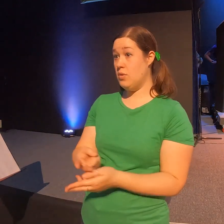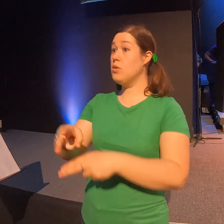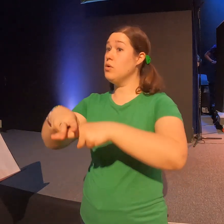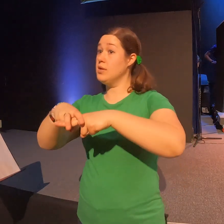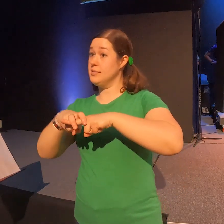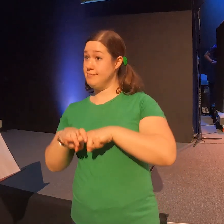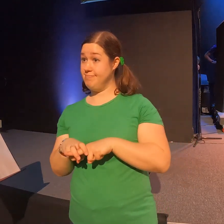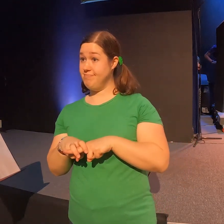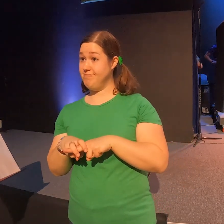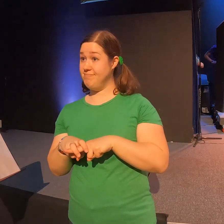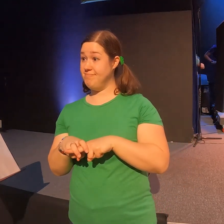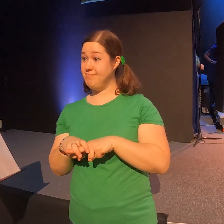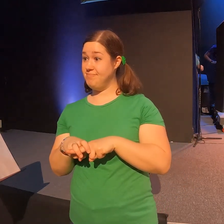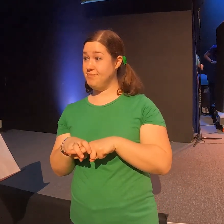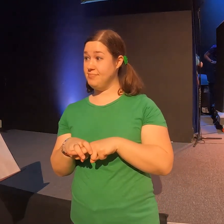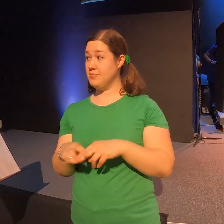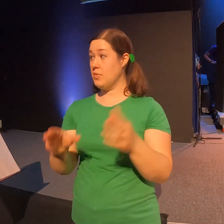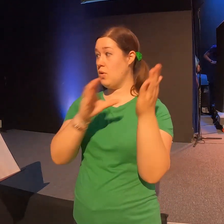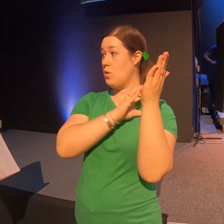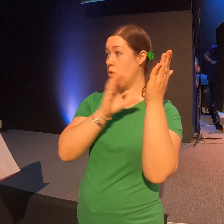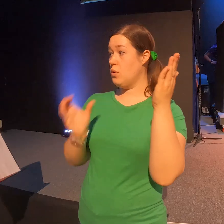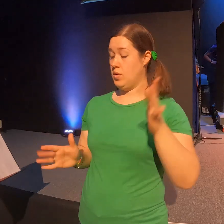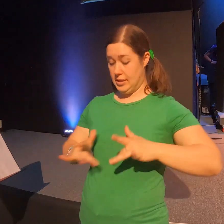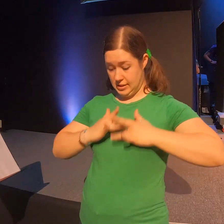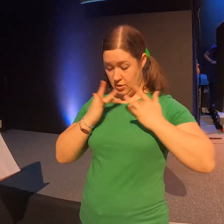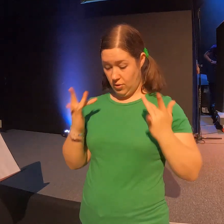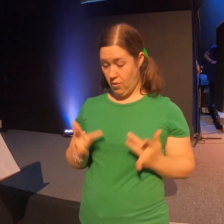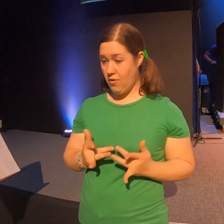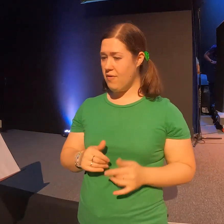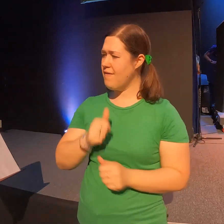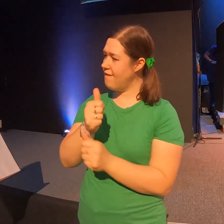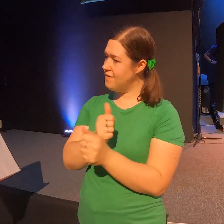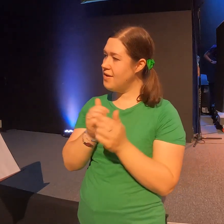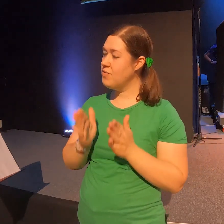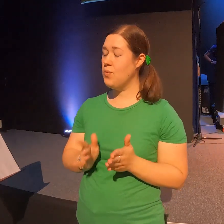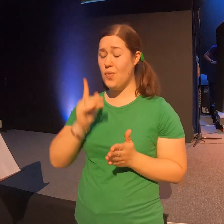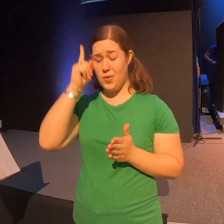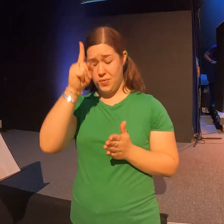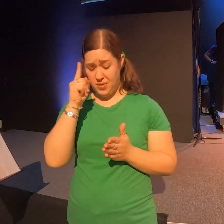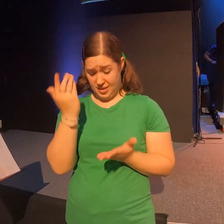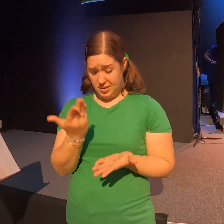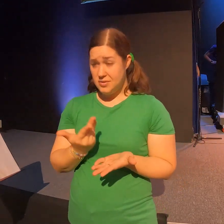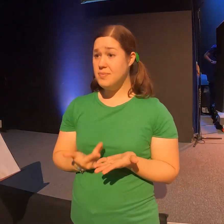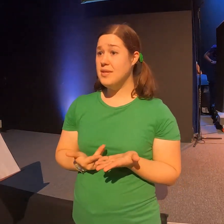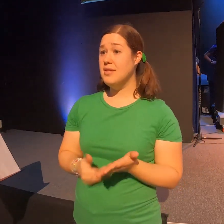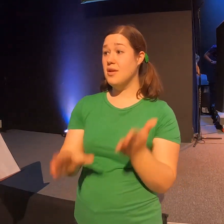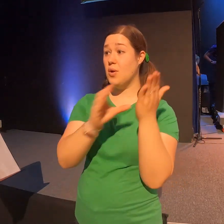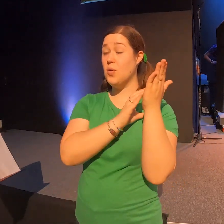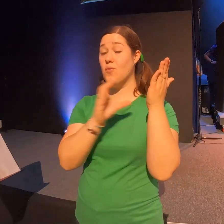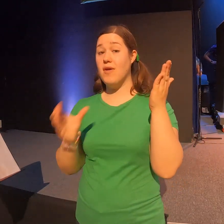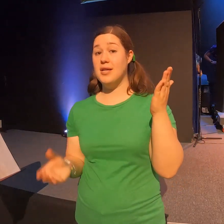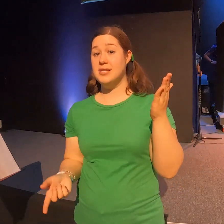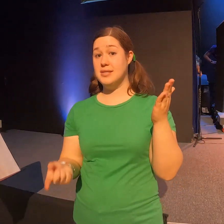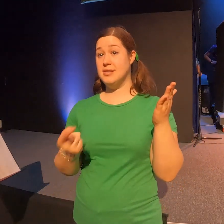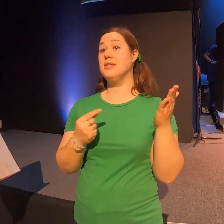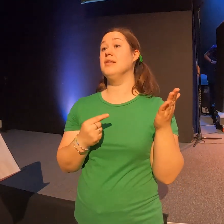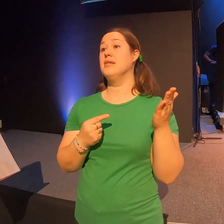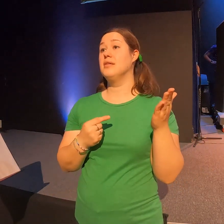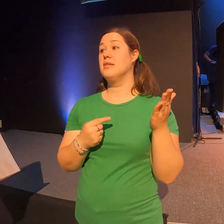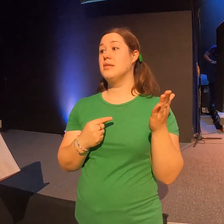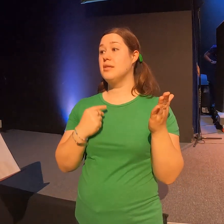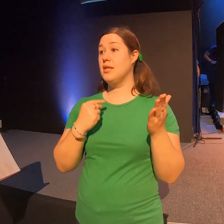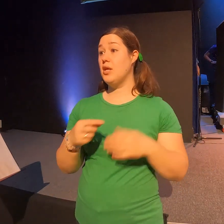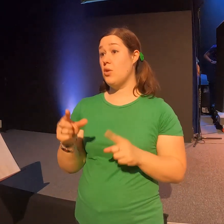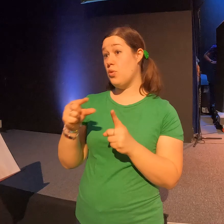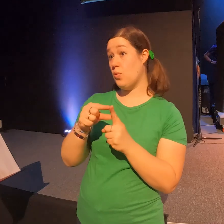down, Christ in the heart of everyone who thinks of me, Christ in the mouth of